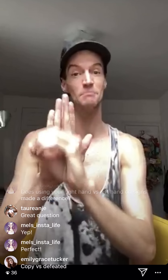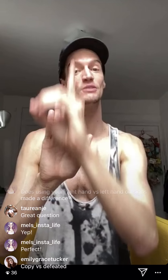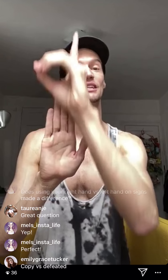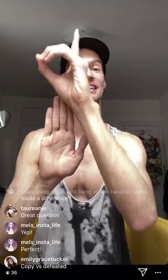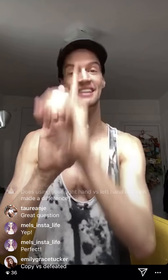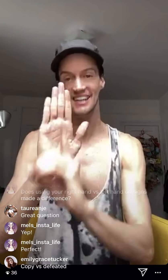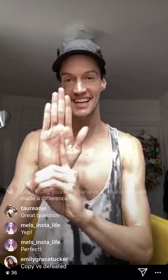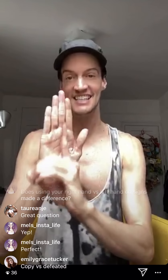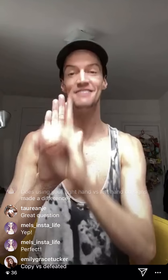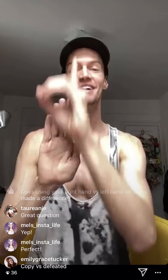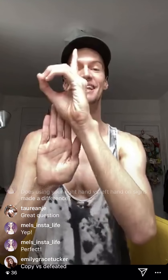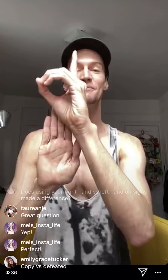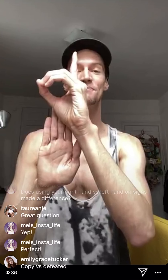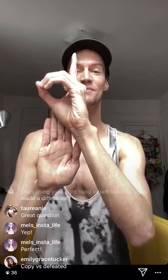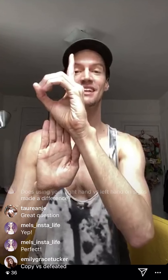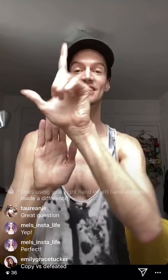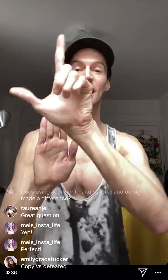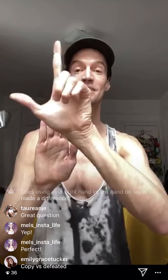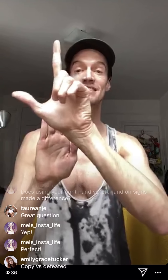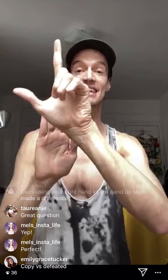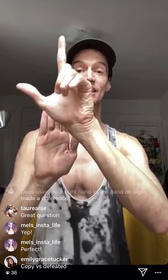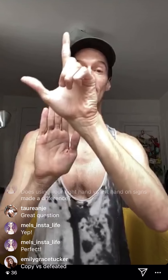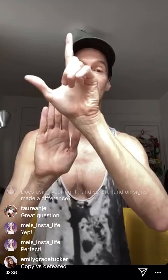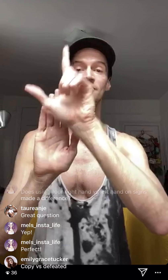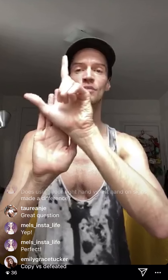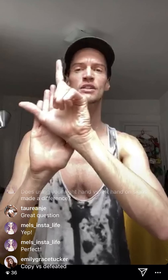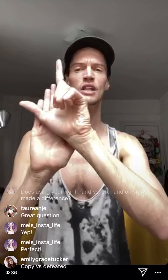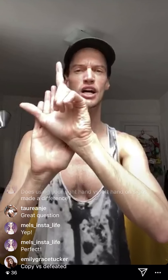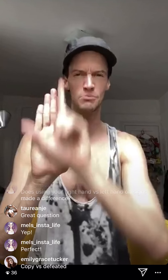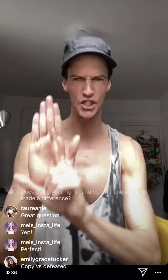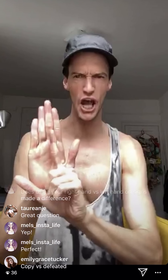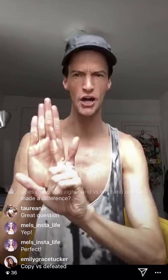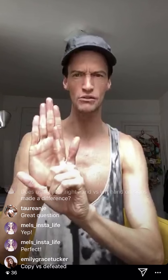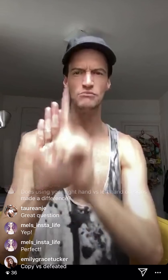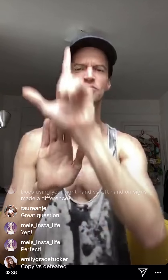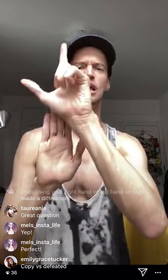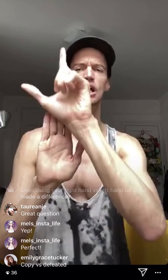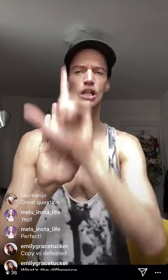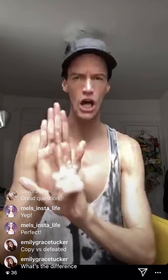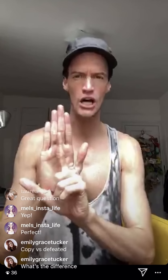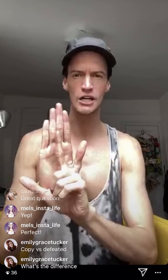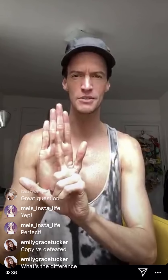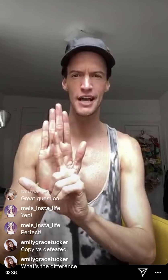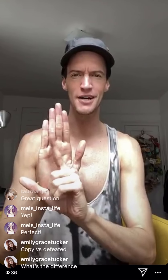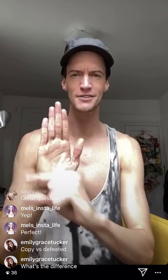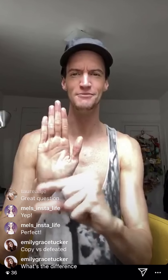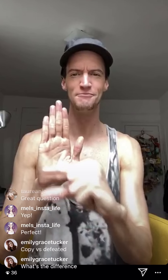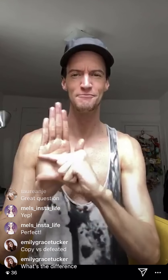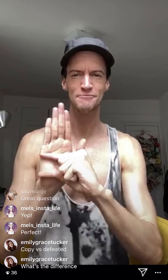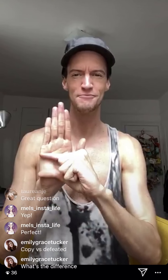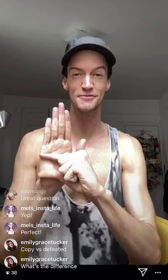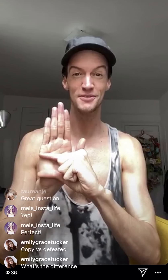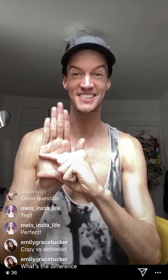building. Develop. That's opposite than the law. The law comes down. Law comes down. What's the